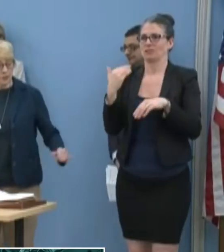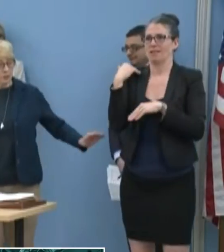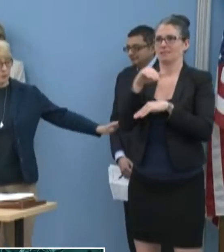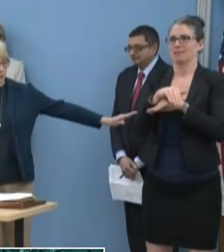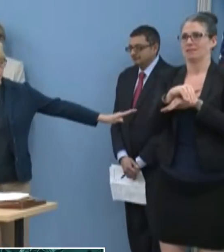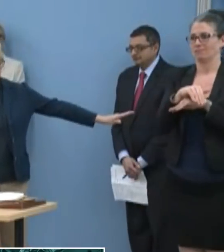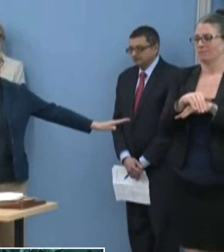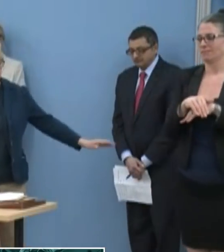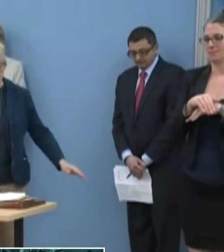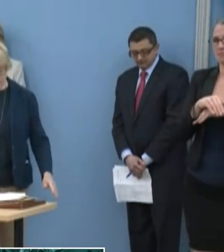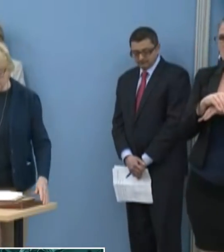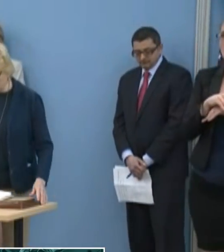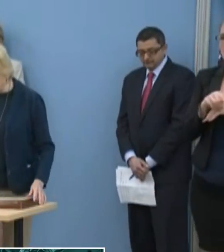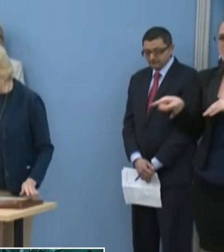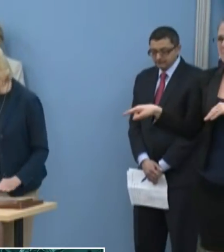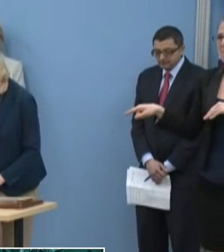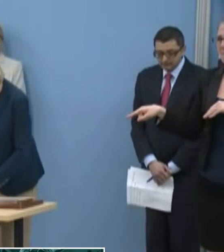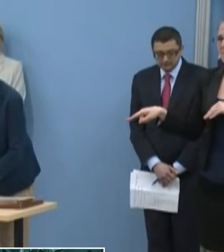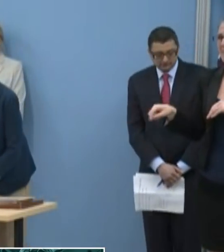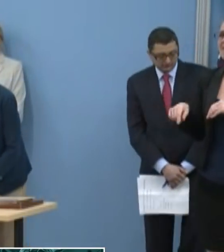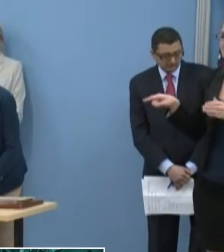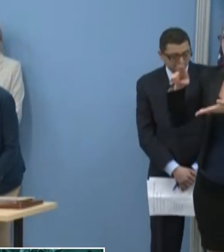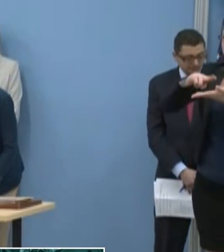Excuse me. Thank you.